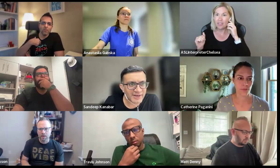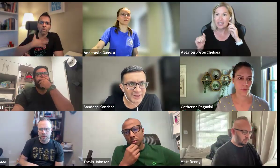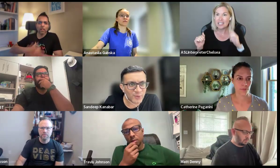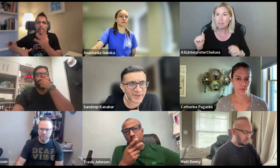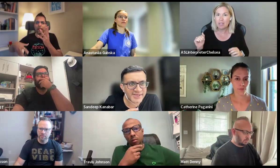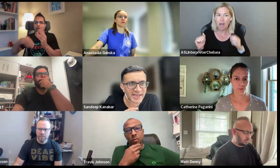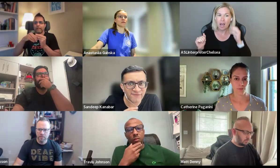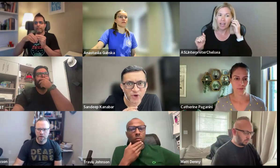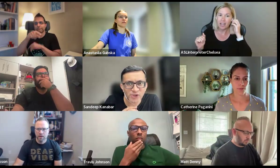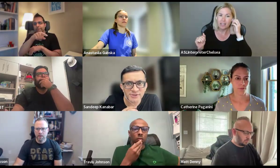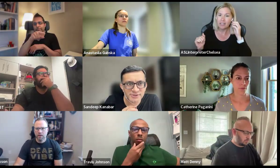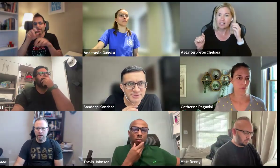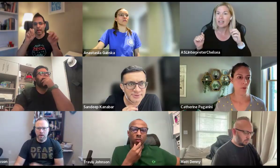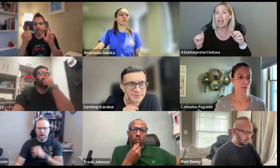this is advocacy effort. Milad. Oh,